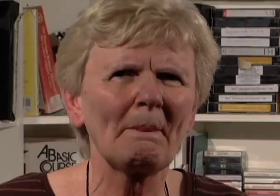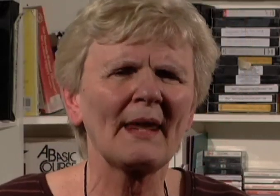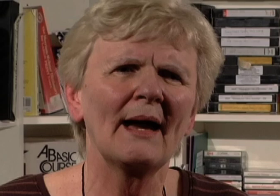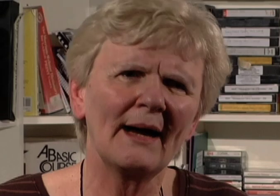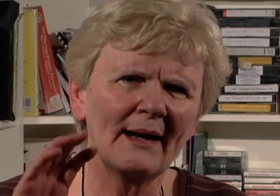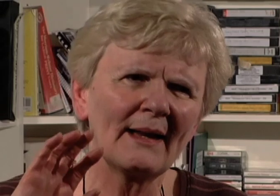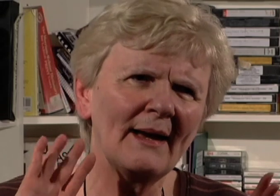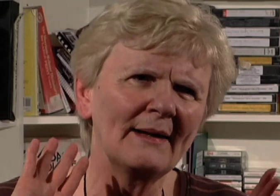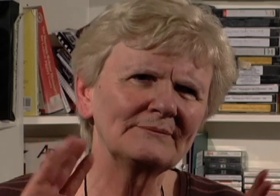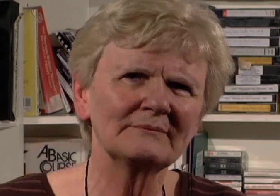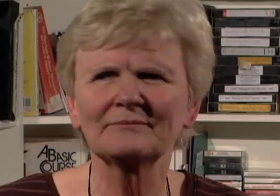anything.